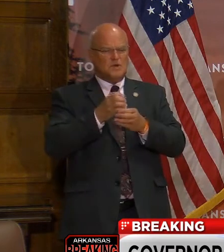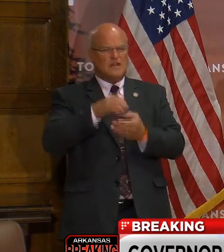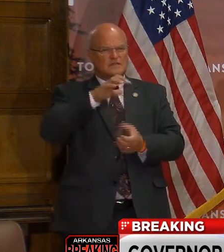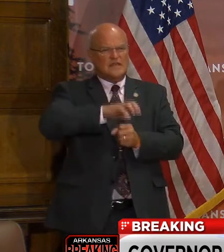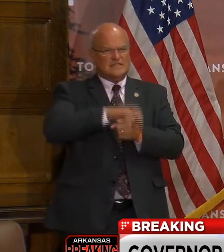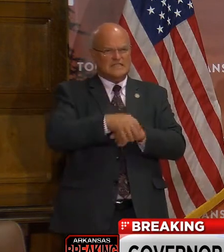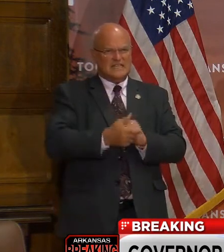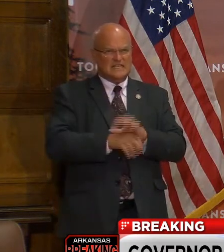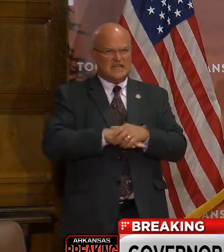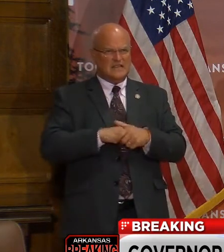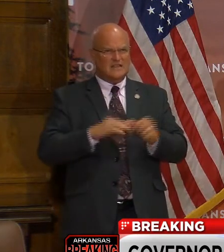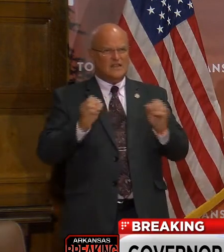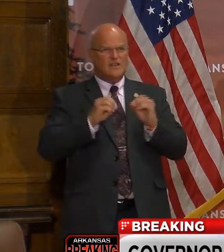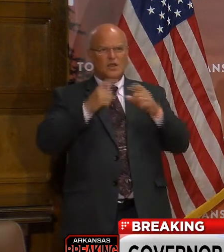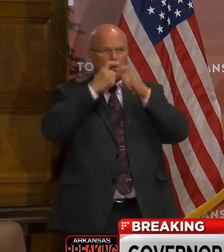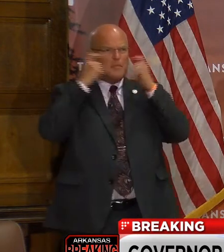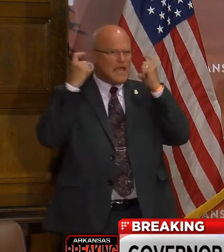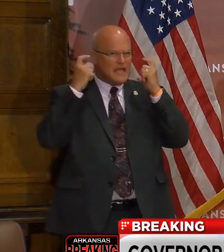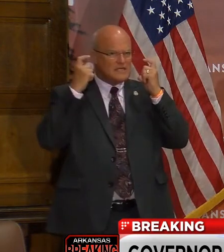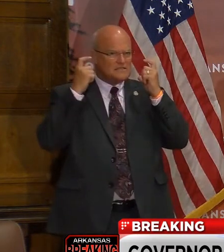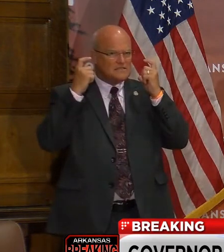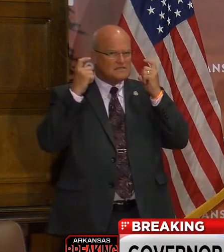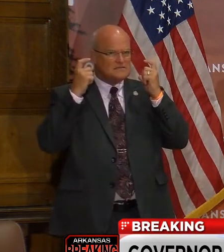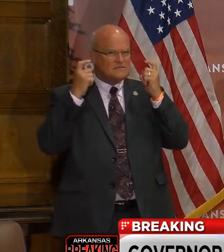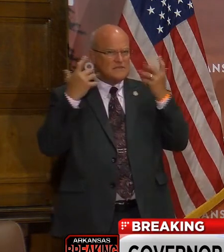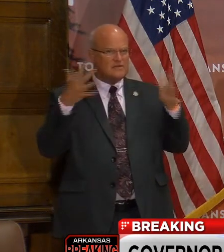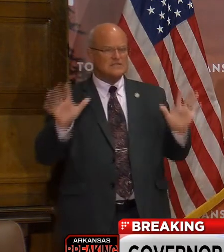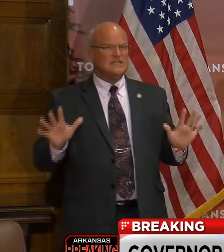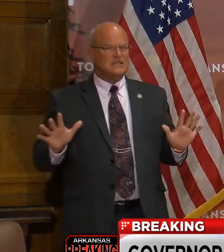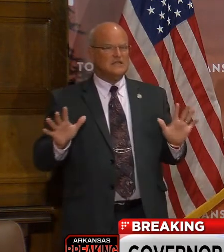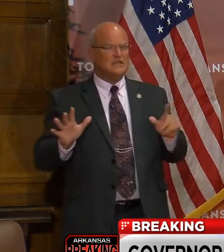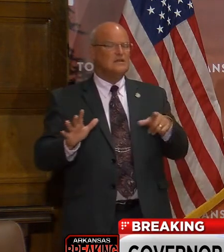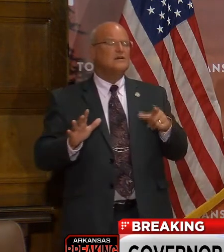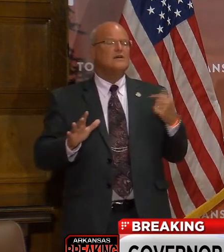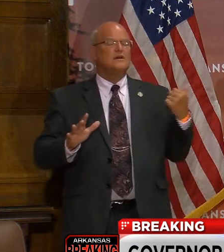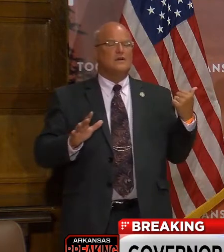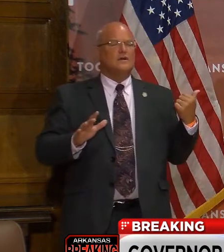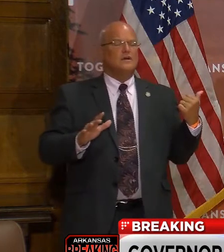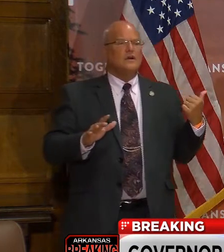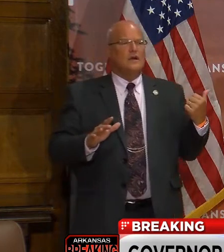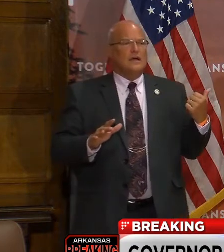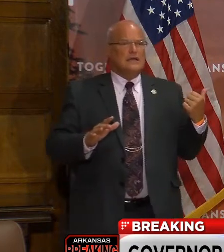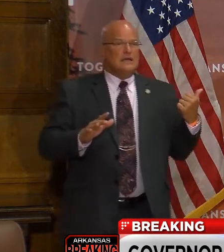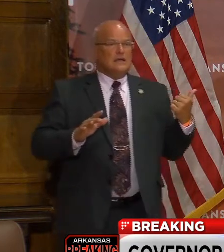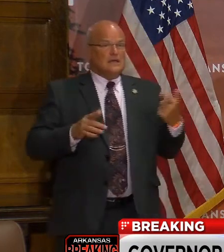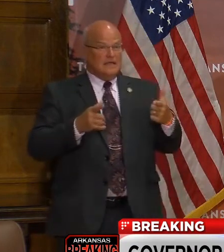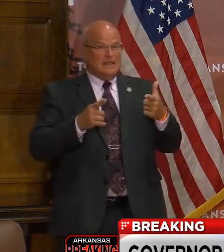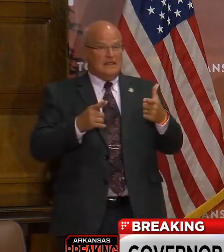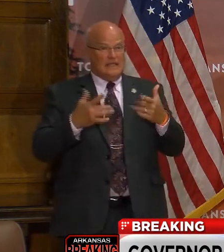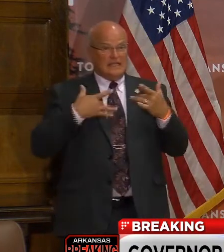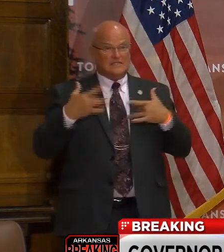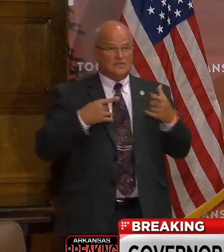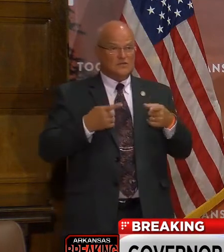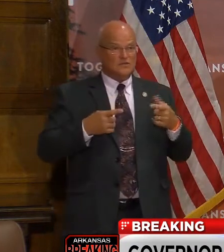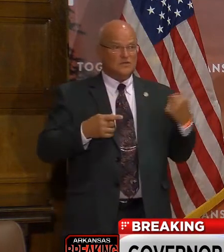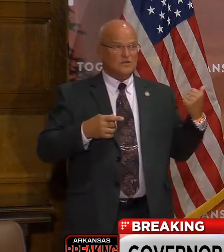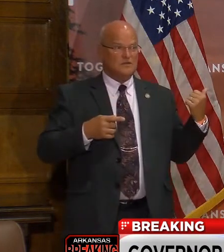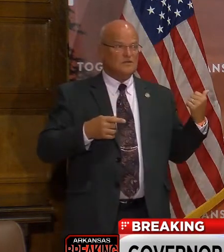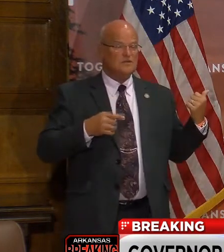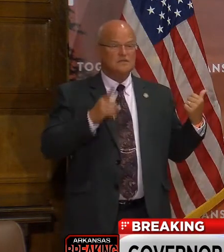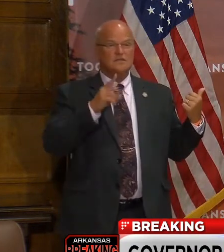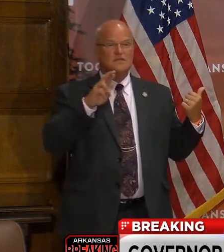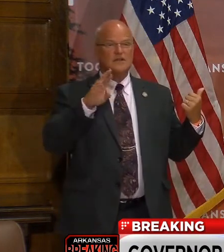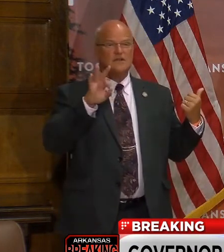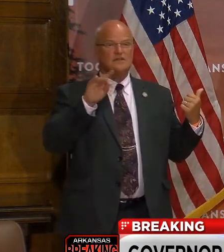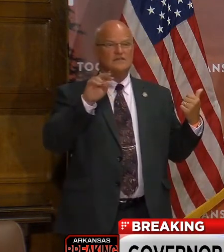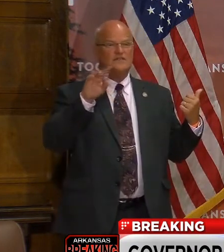sanitizer. There was no mask. That was it. Well, does that concern you? Dr. Pfeffer, you